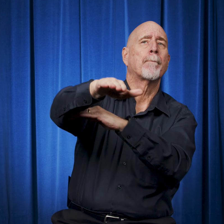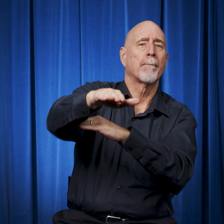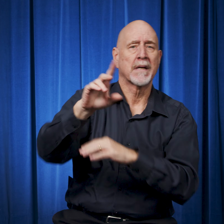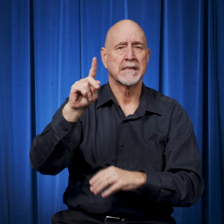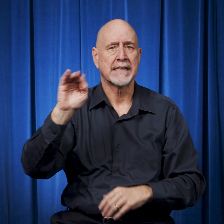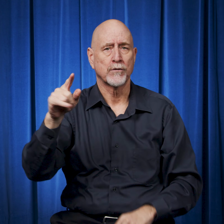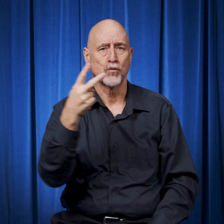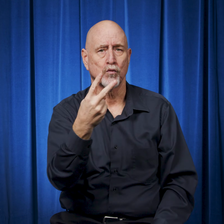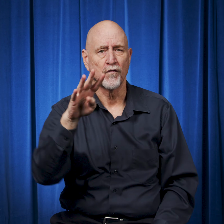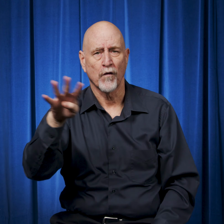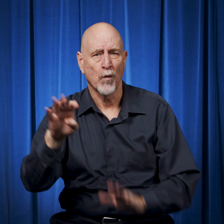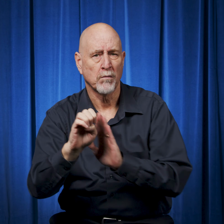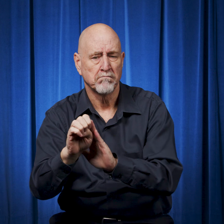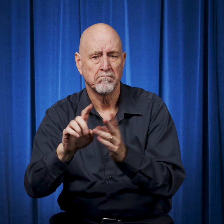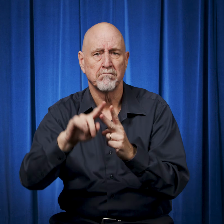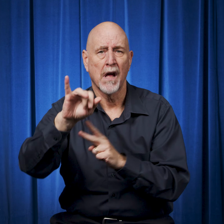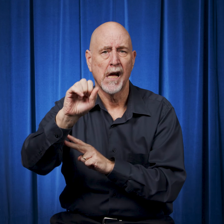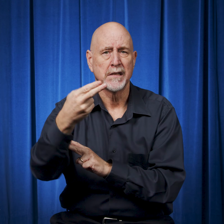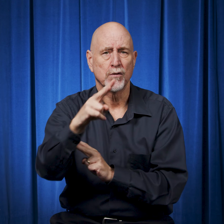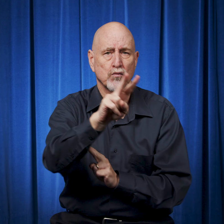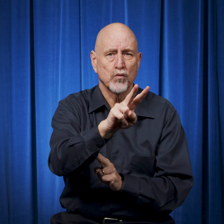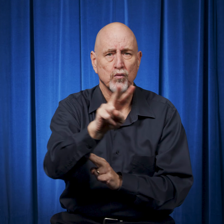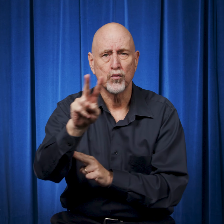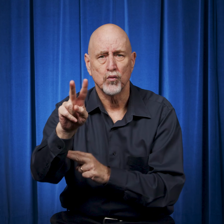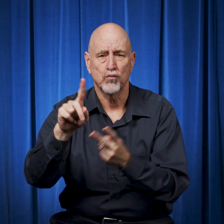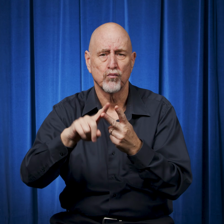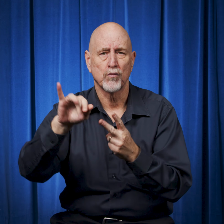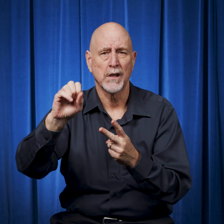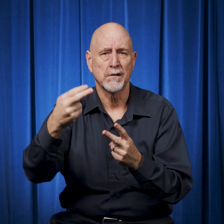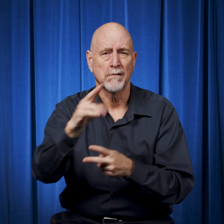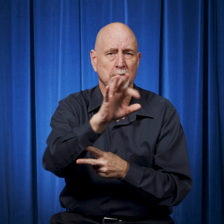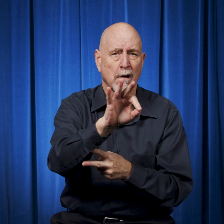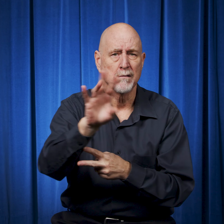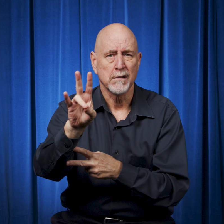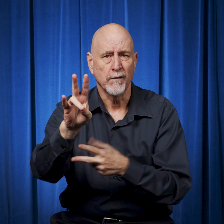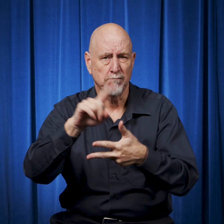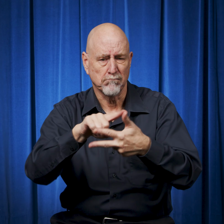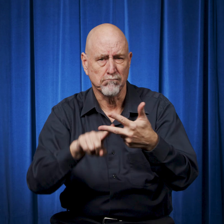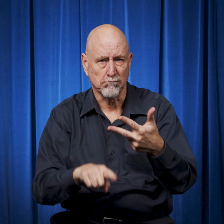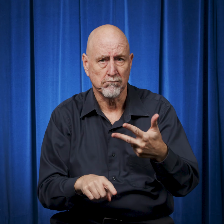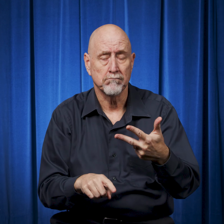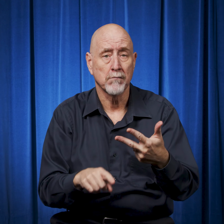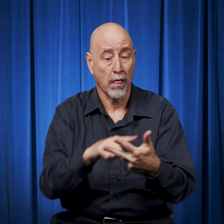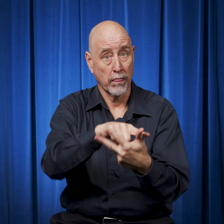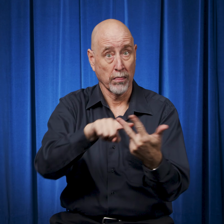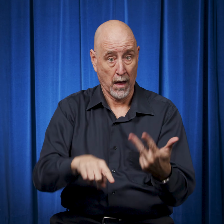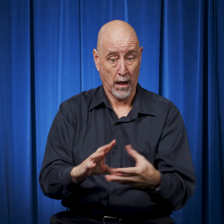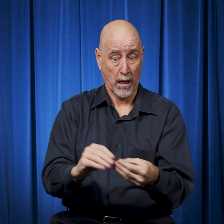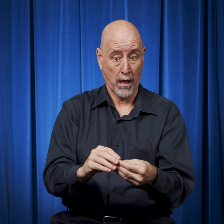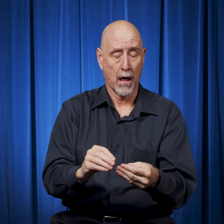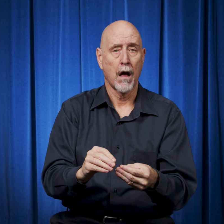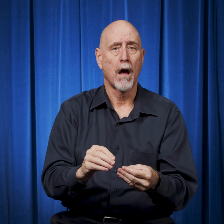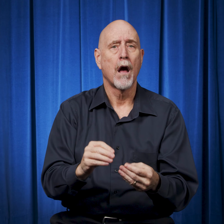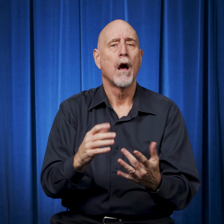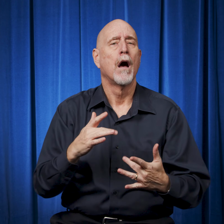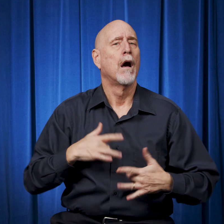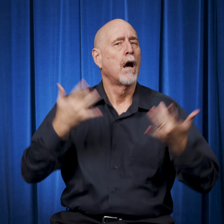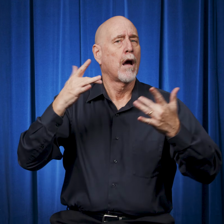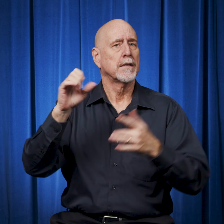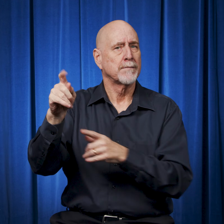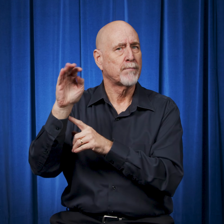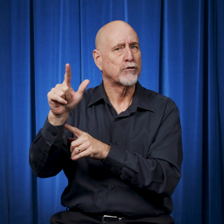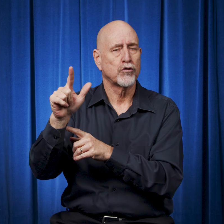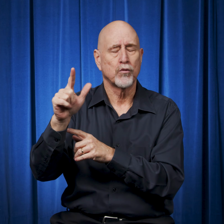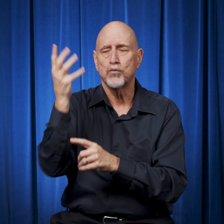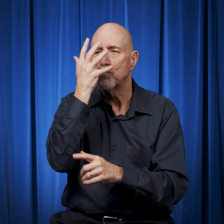verse 44, Isaiah 2, verse 2, and Isaiah 9, verse 7. They say it would be a special kingdom like no